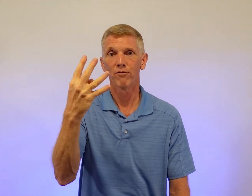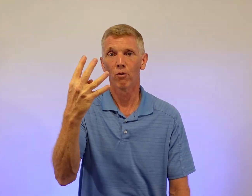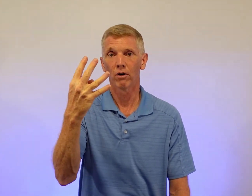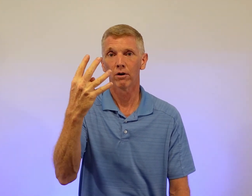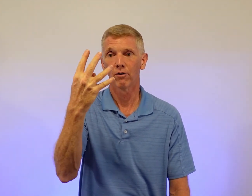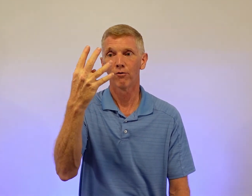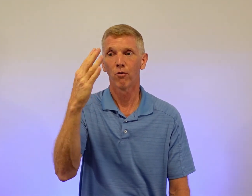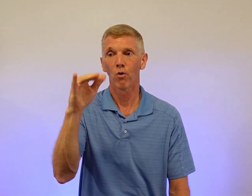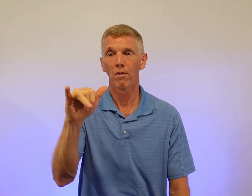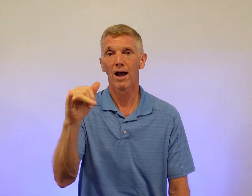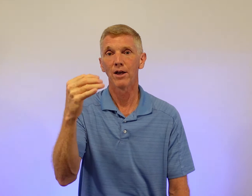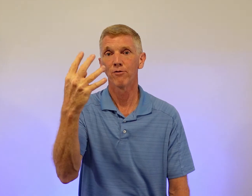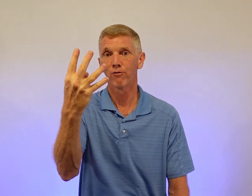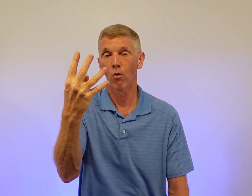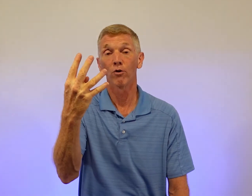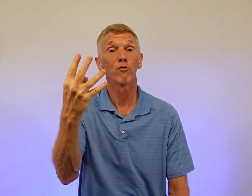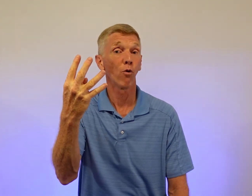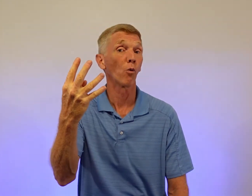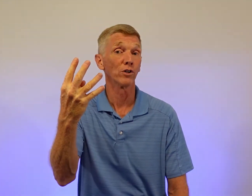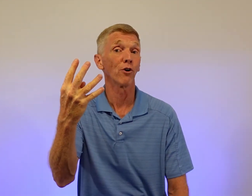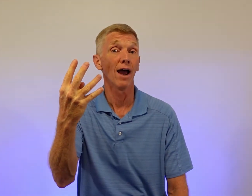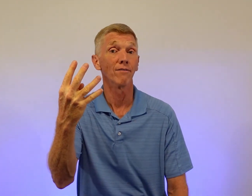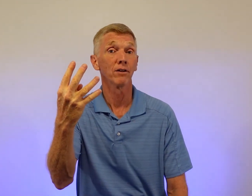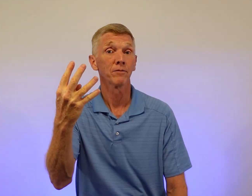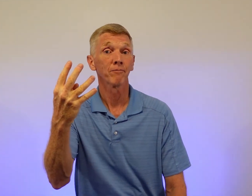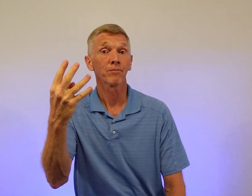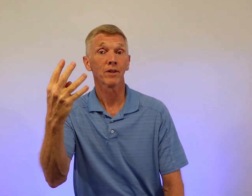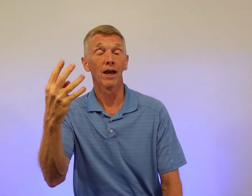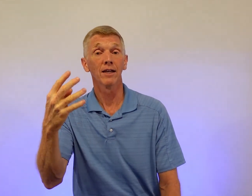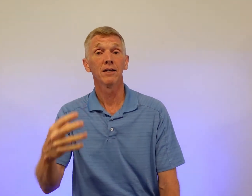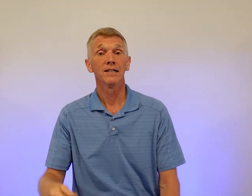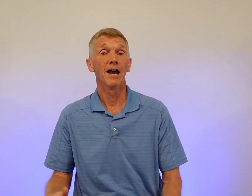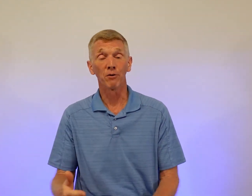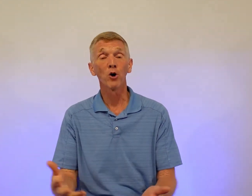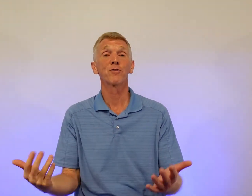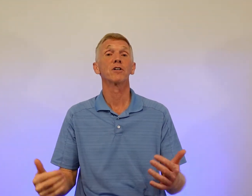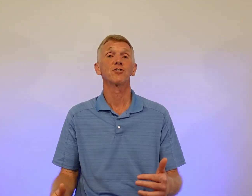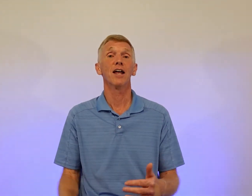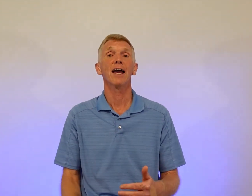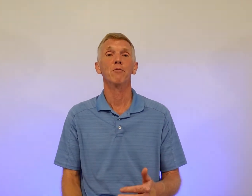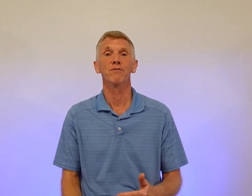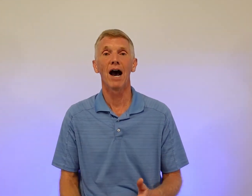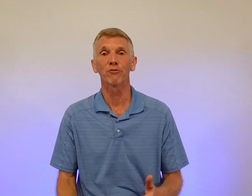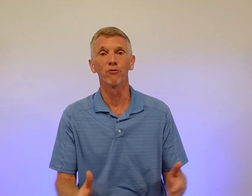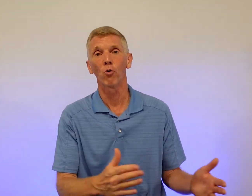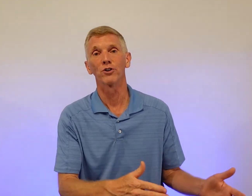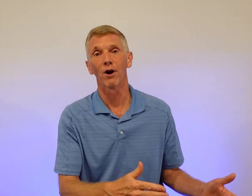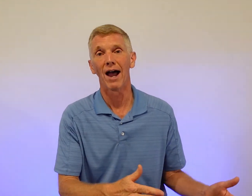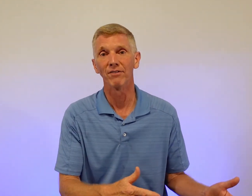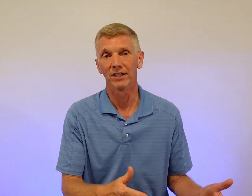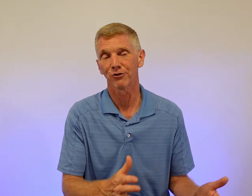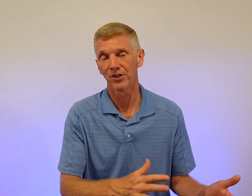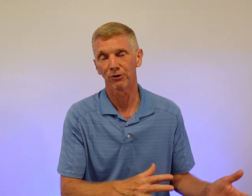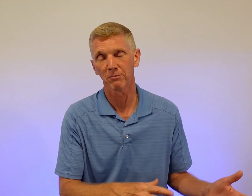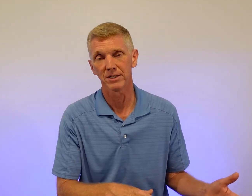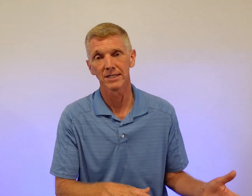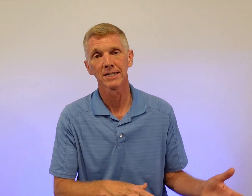4x4. 4x4. Four-wheel drive. Okay? Now for most vehicles today, we've gone from four-wheel drive, unless you're in the truck business,